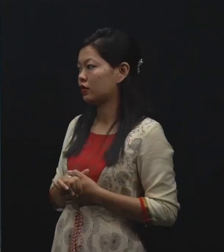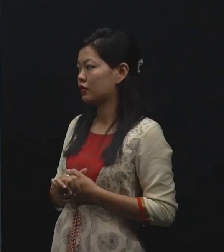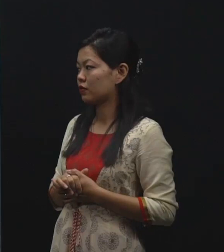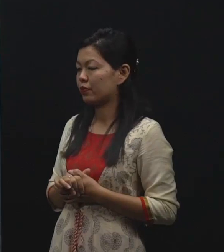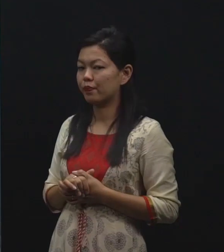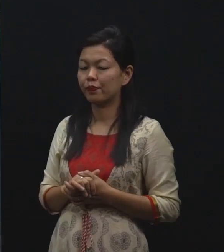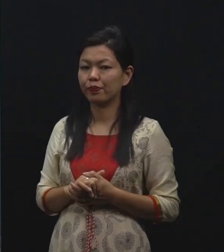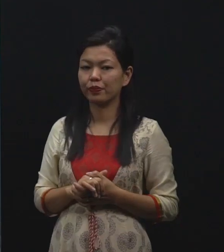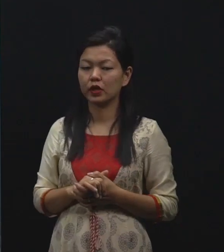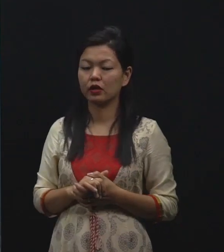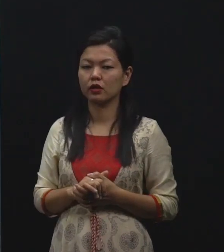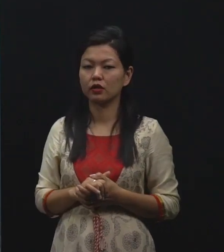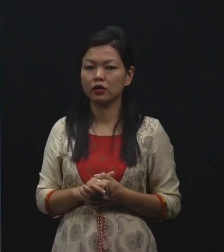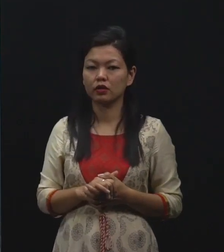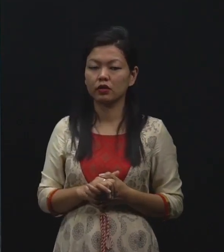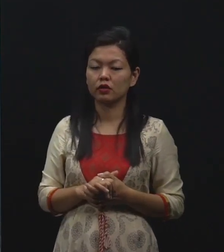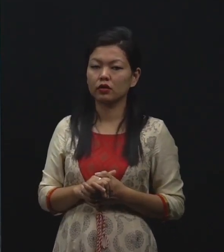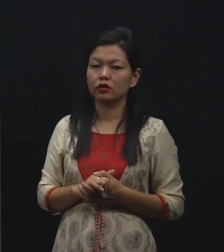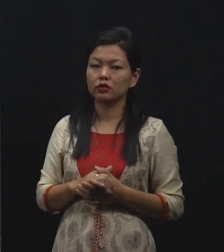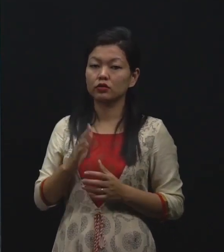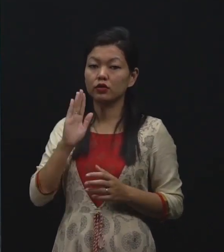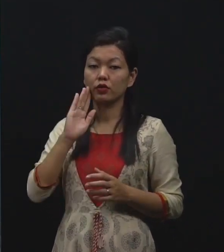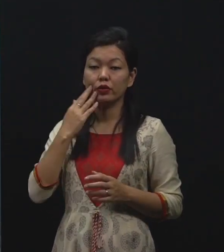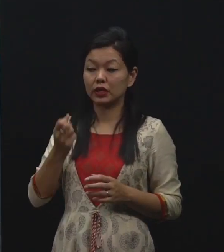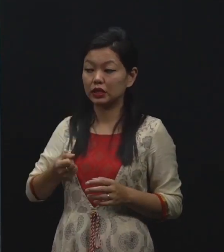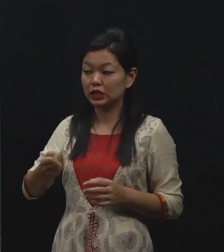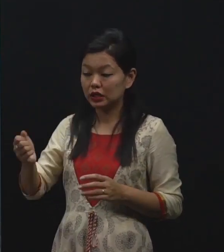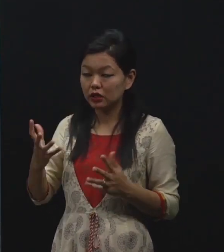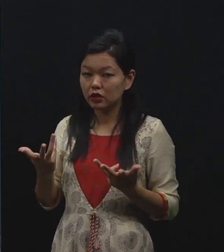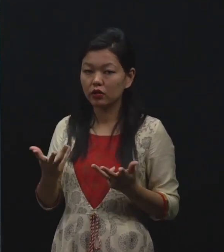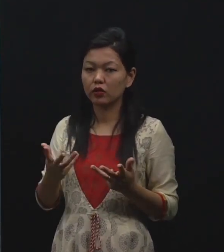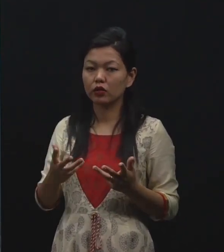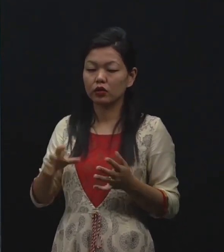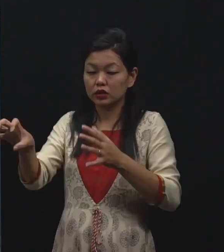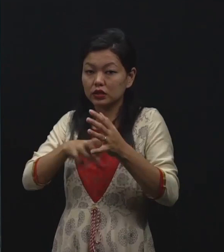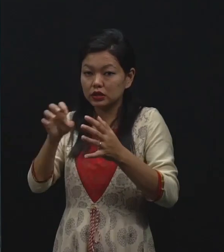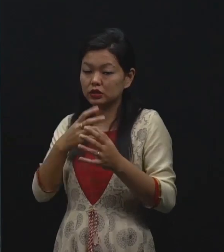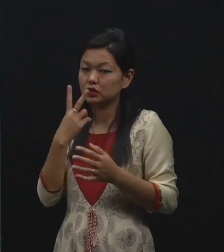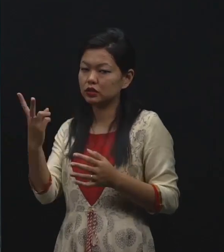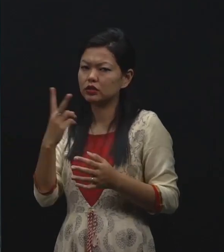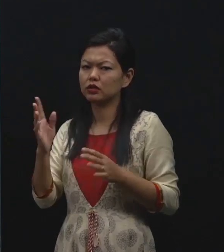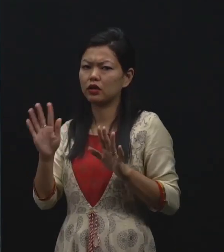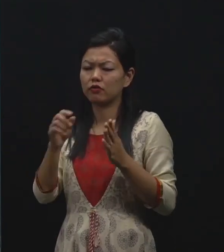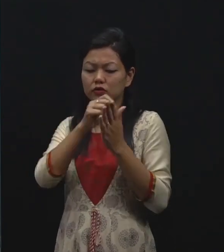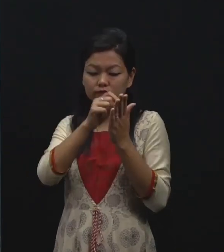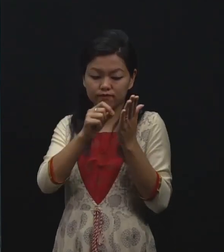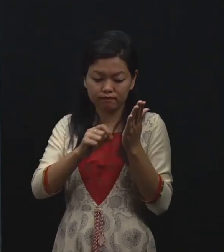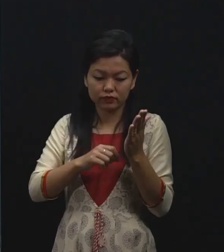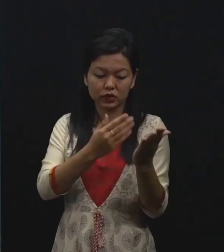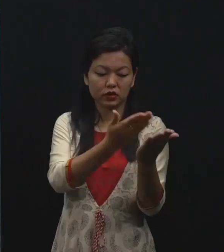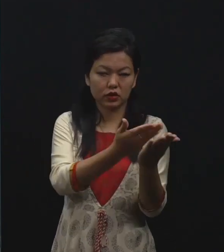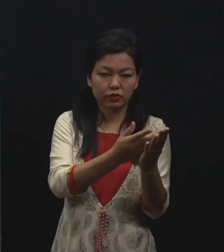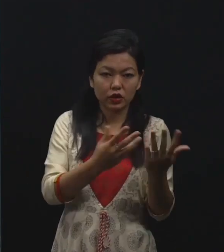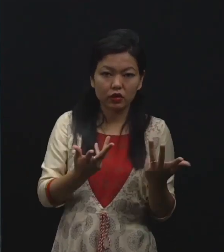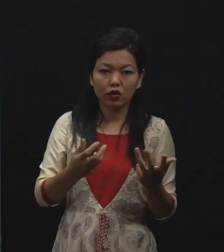come to that person, and they used to give a written complaint, okay. Now this person comes to